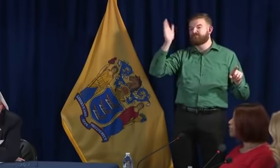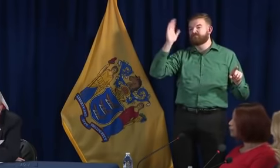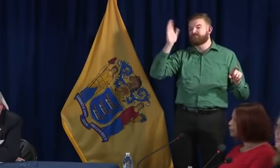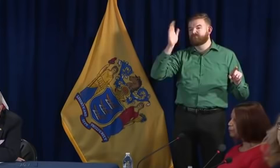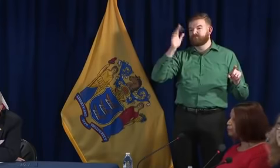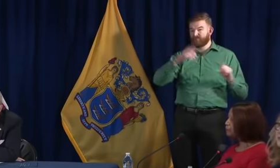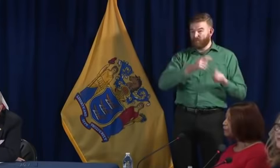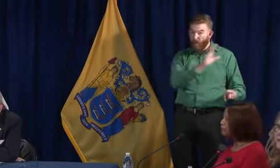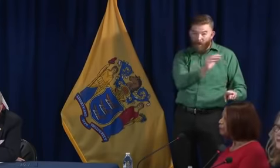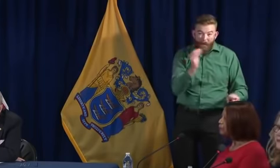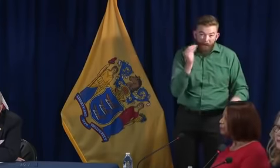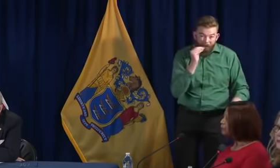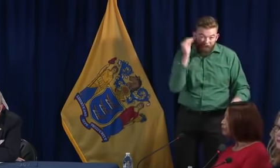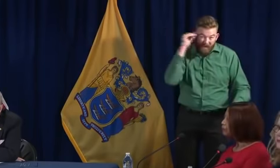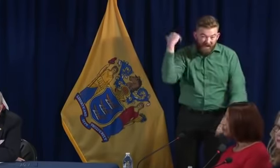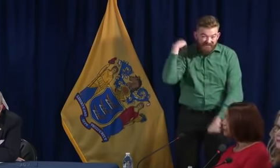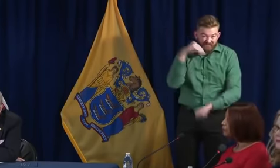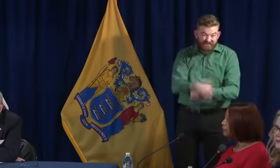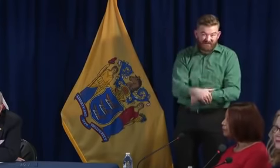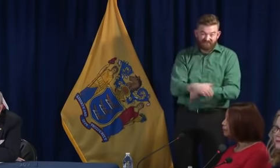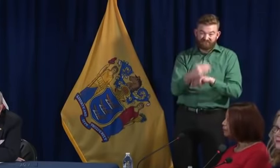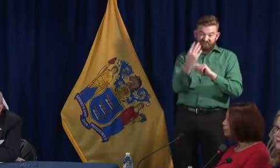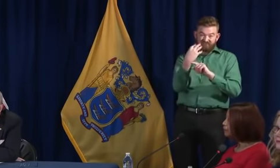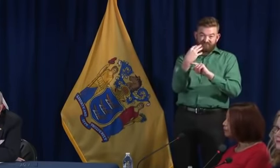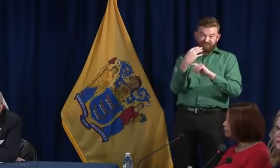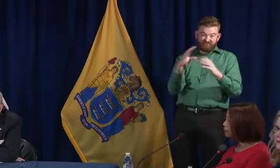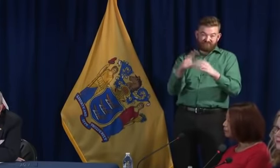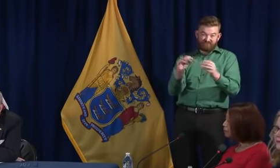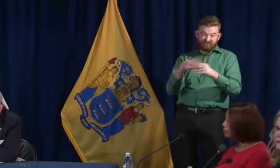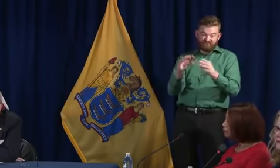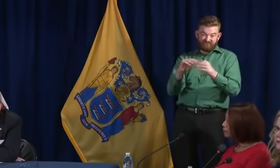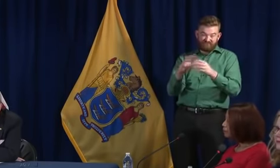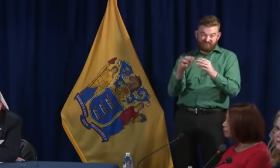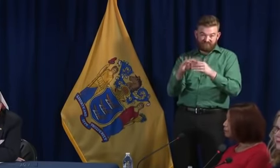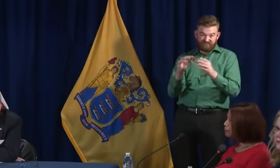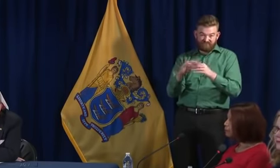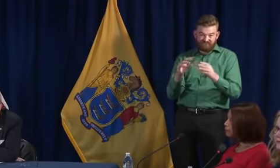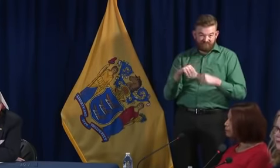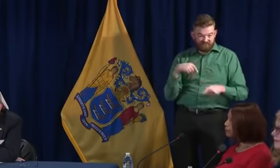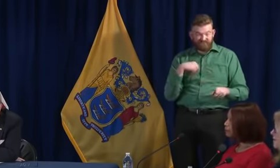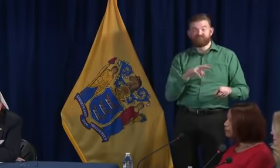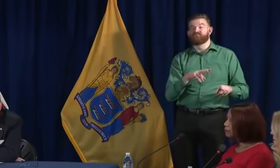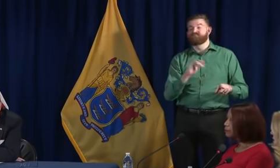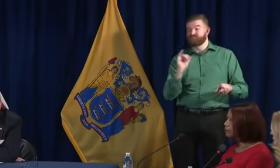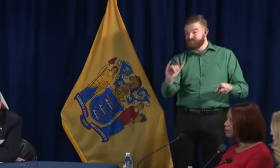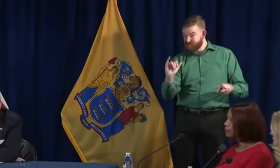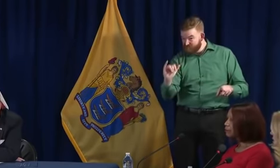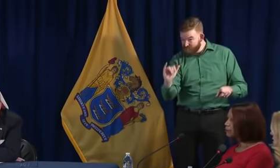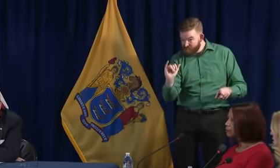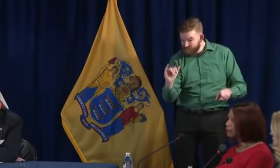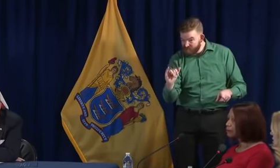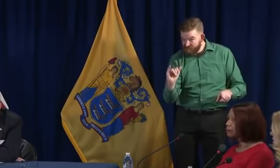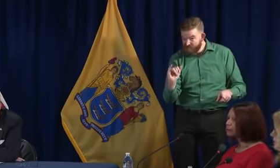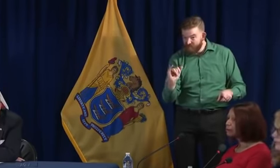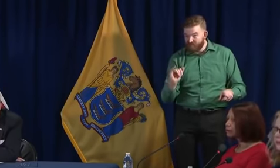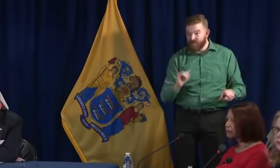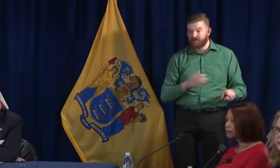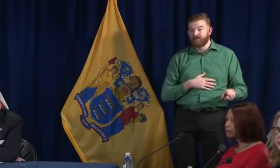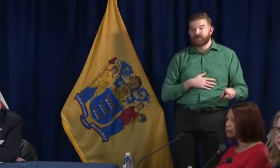Yeah, in Wilmington. And secondly, on the DGA, very much involved, but all of it by telephone,